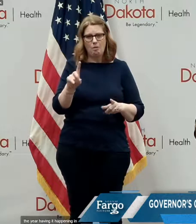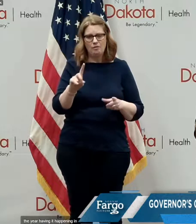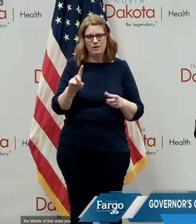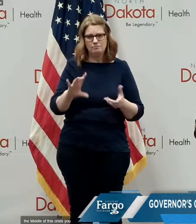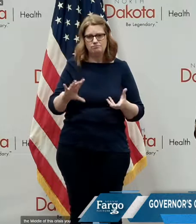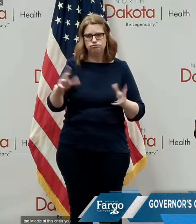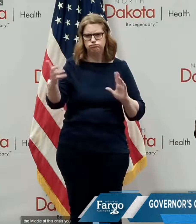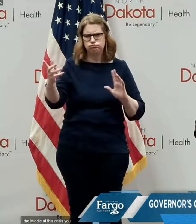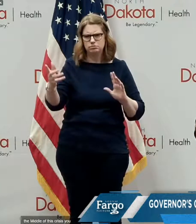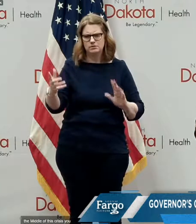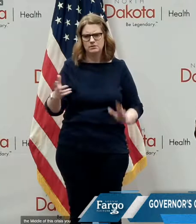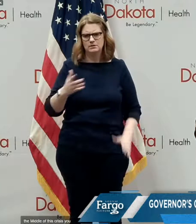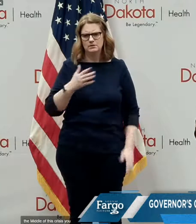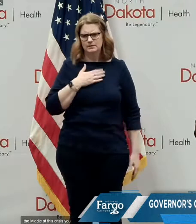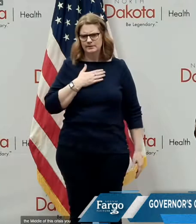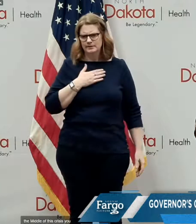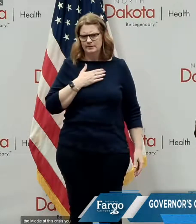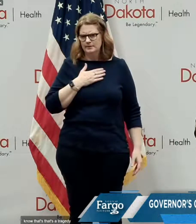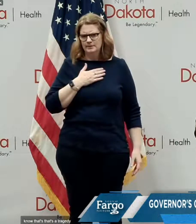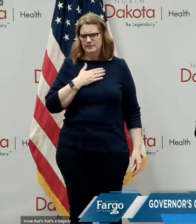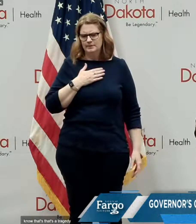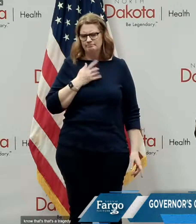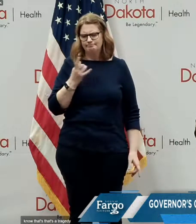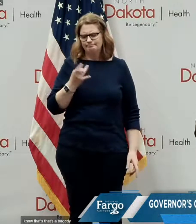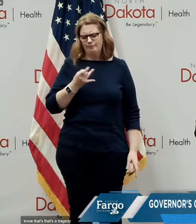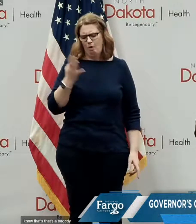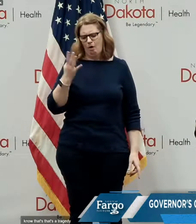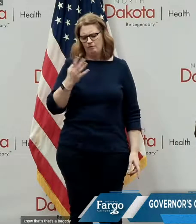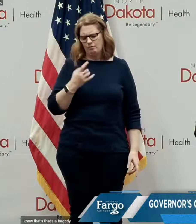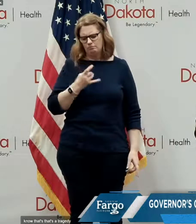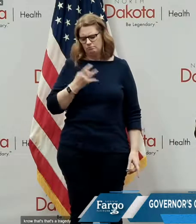That's a tragedy. And so, but